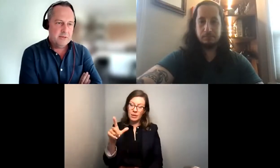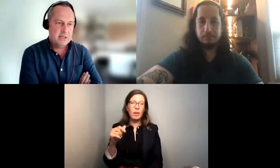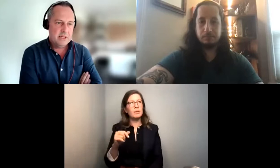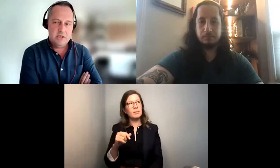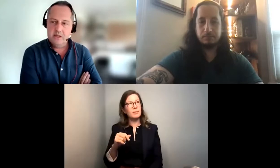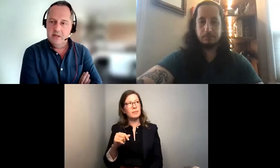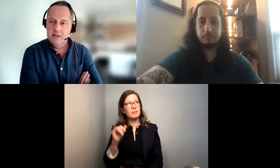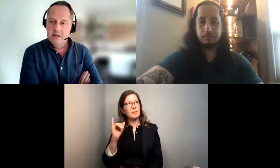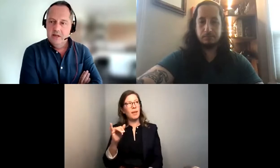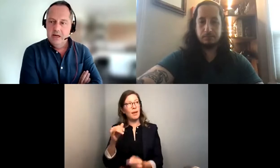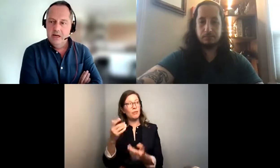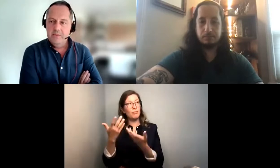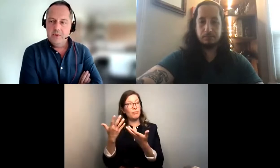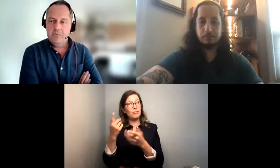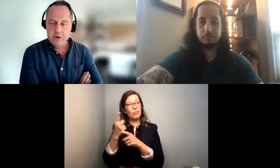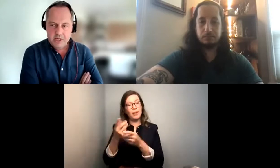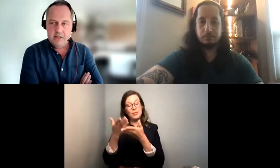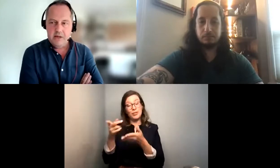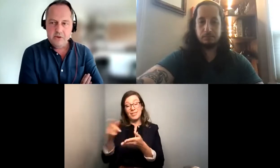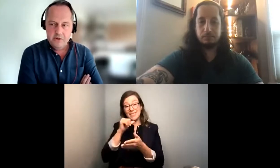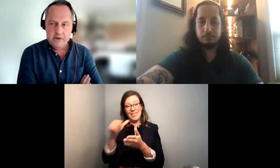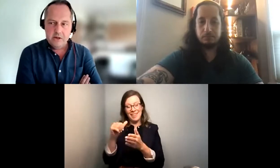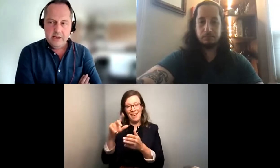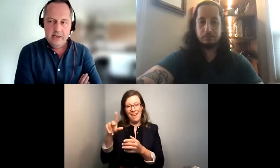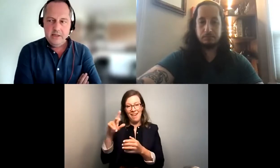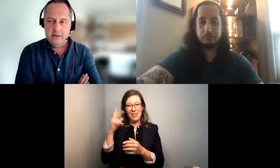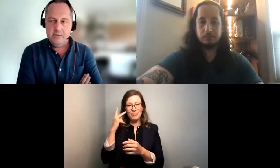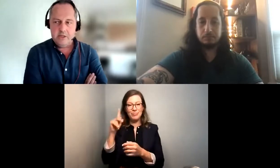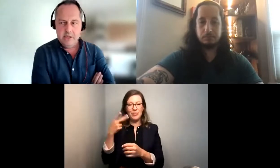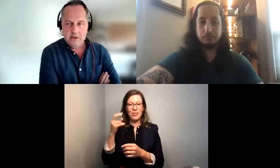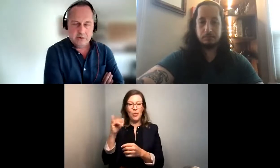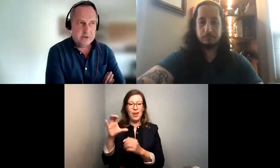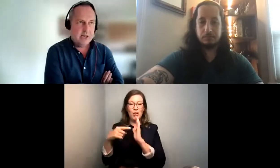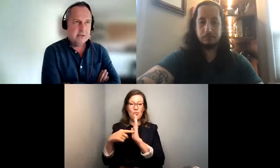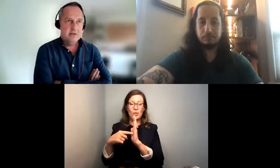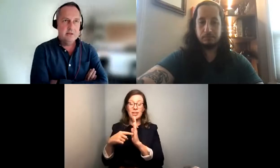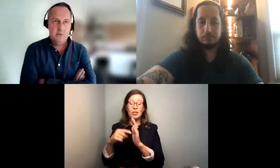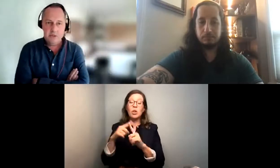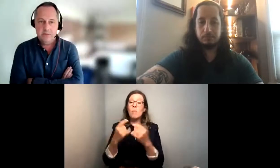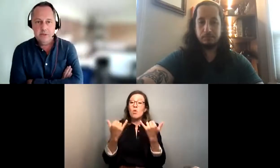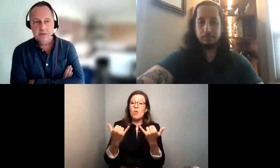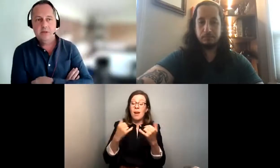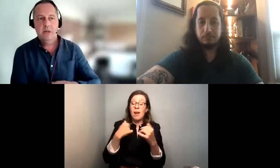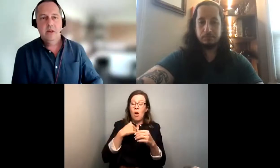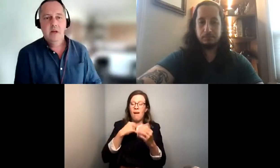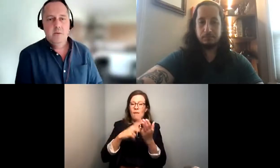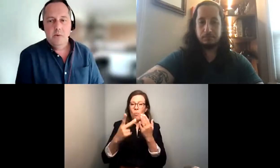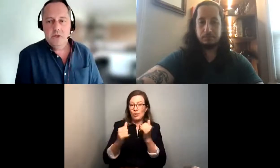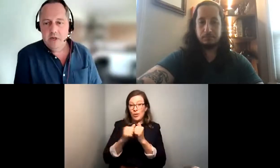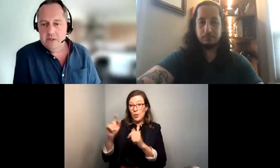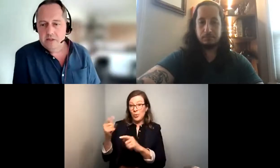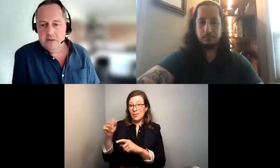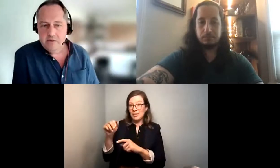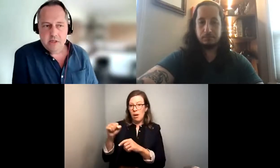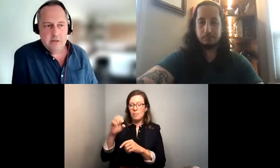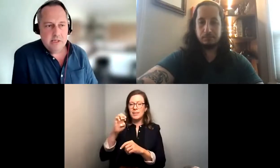phonetic representation. The project that I've currently got, Easier, which is an EU project with Thomas, what we're